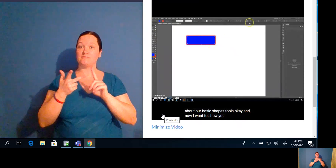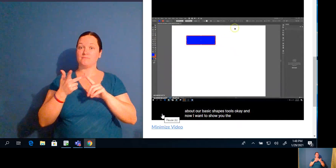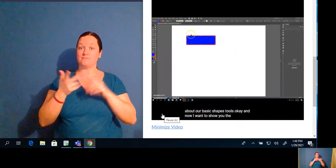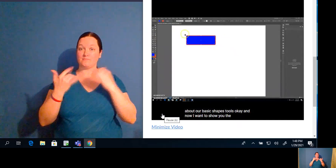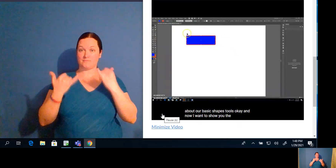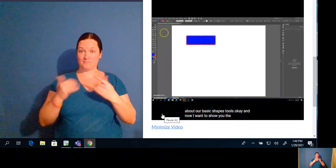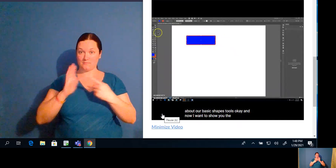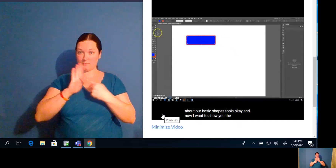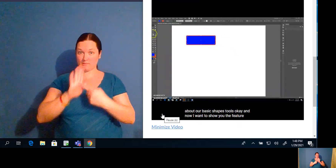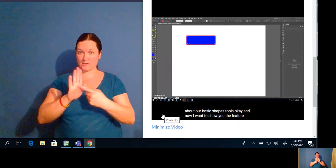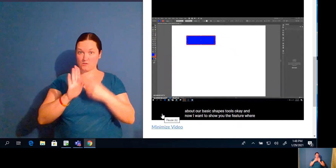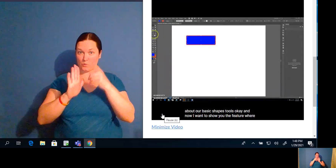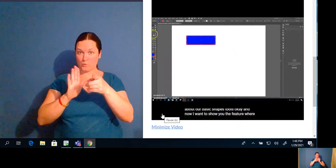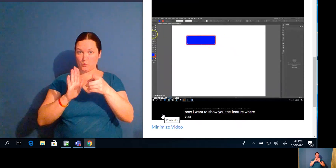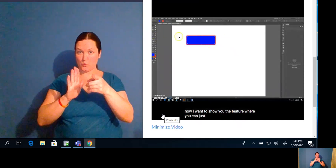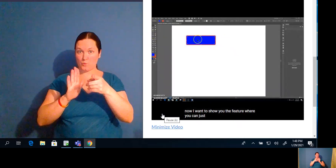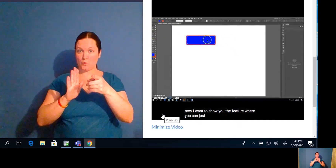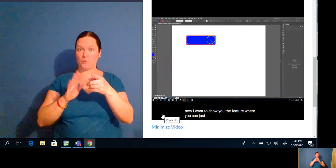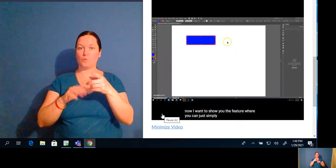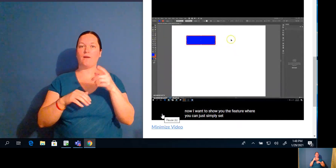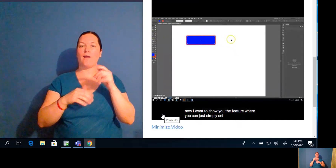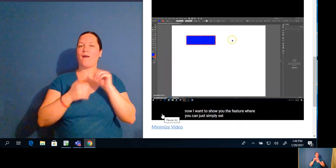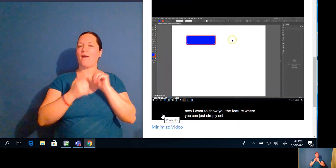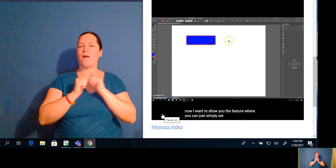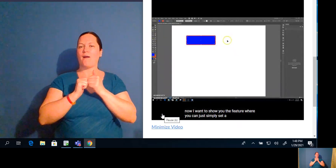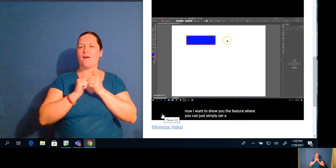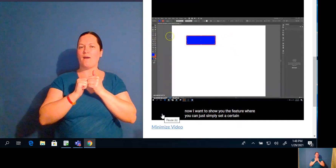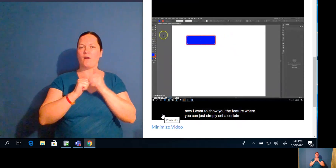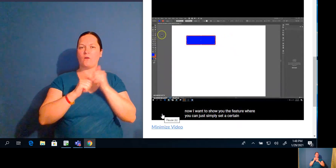you the feature where you can just